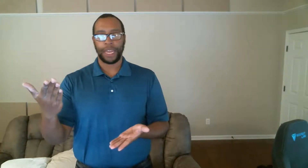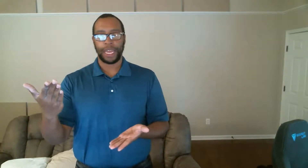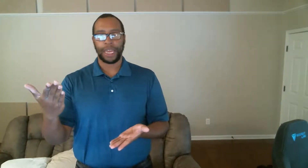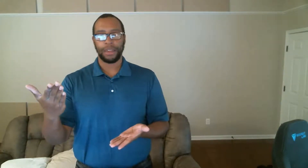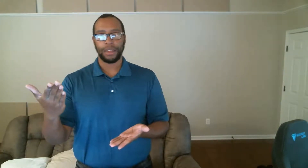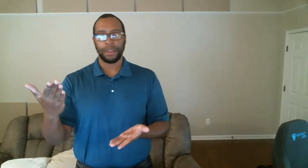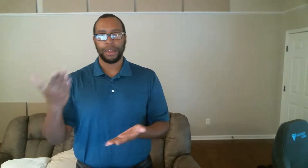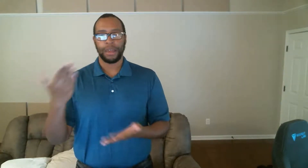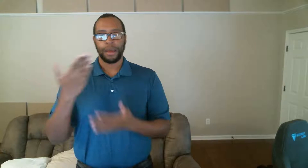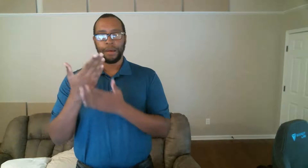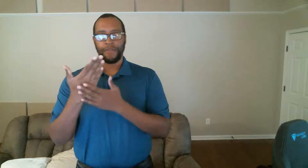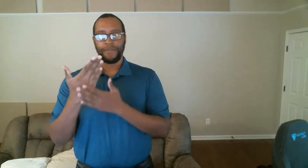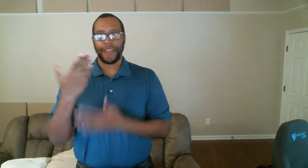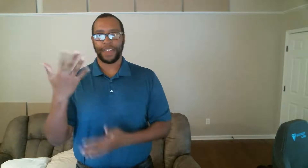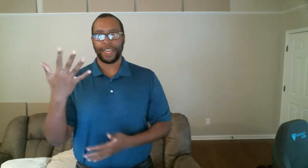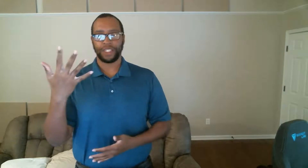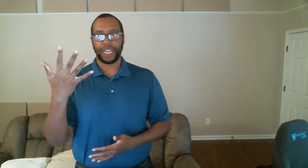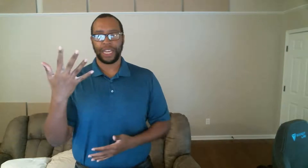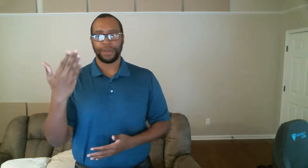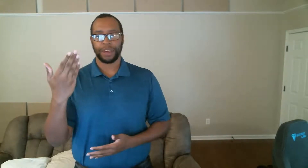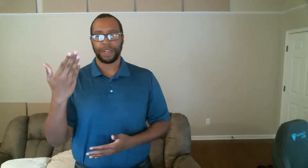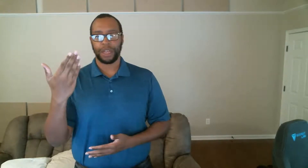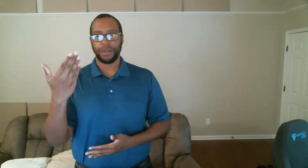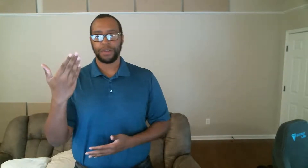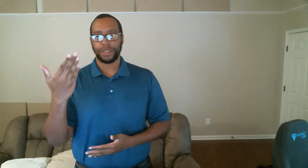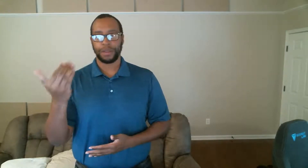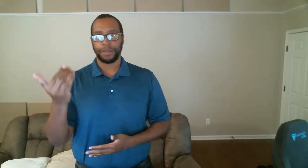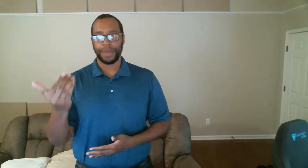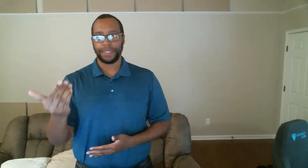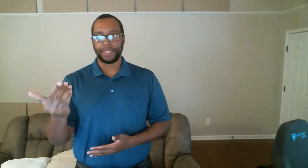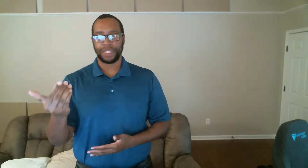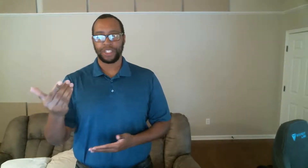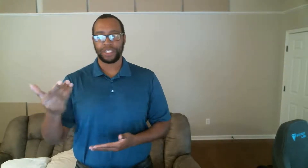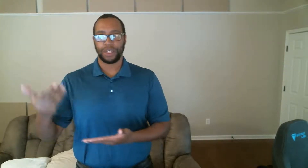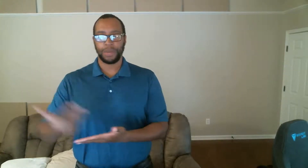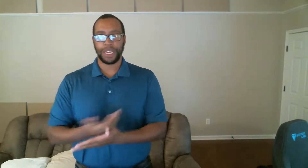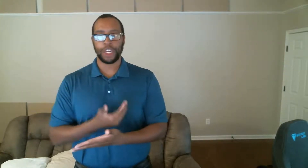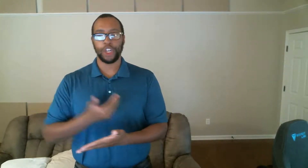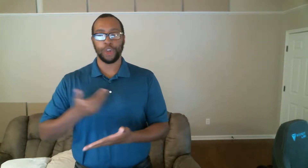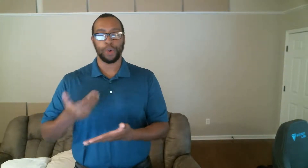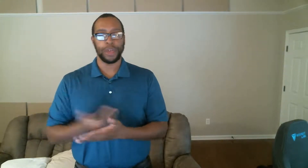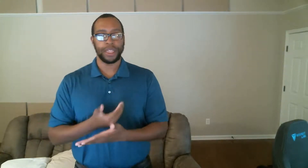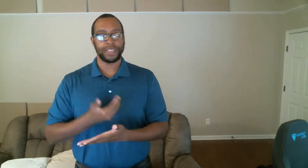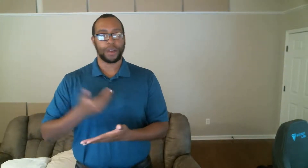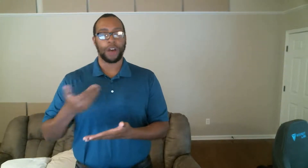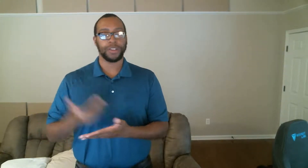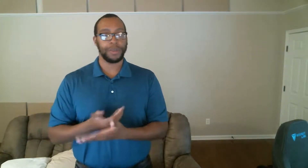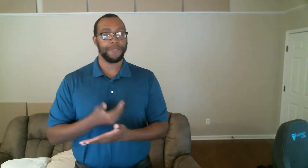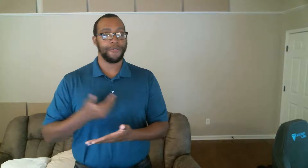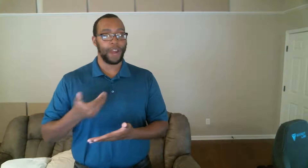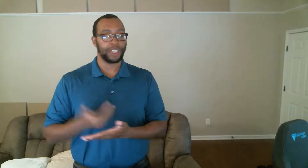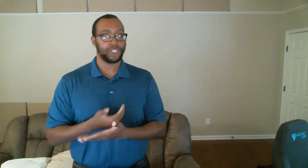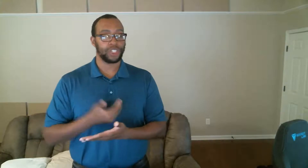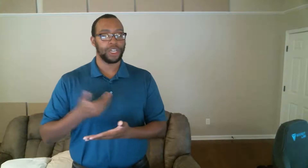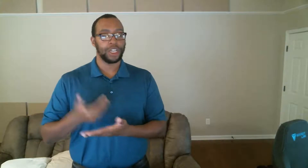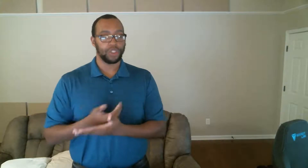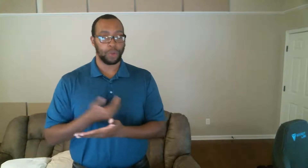hand, 5-hand shape, closed, bent in just a little bit, new. This will also be fresh, so